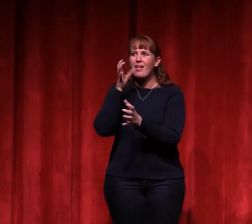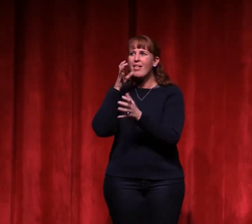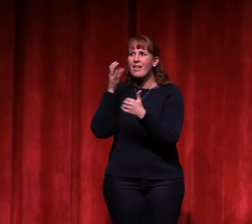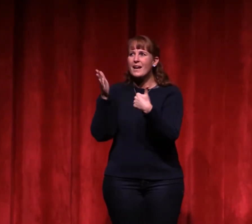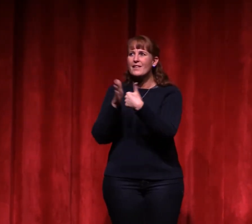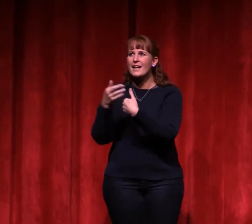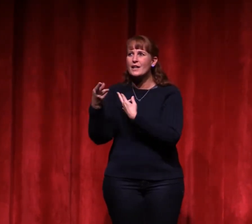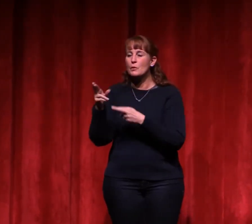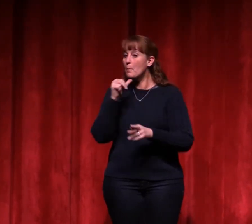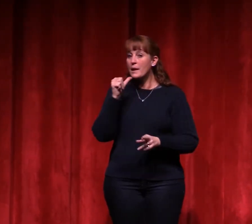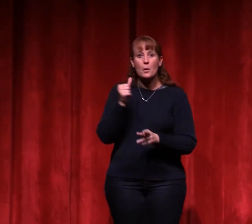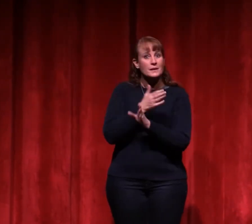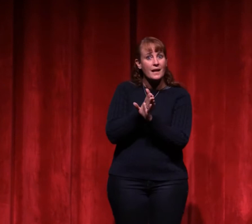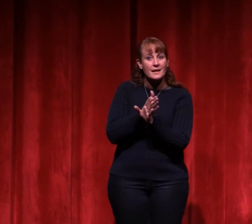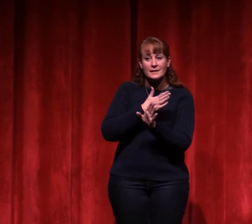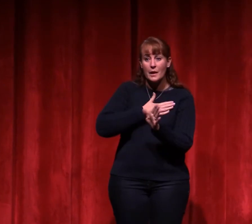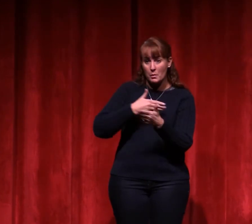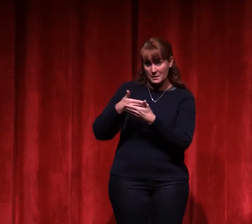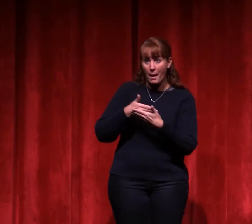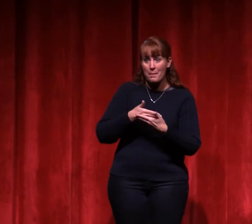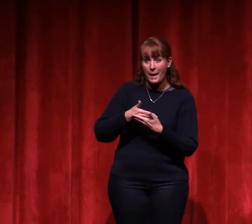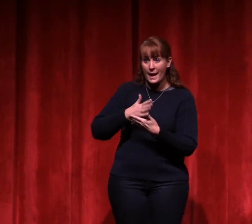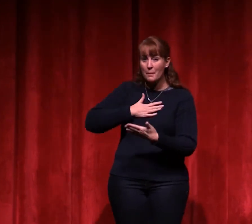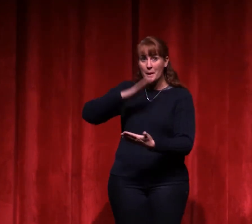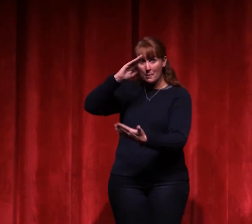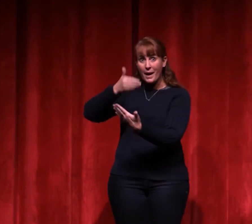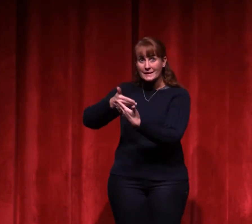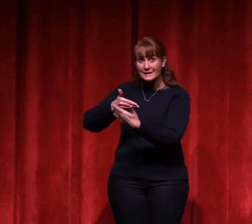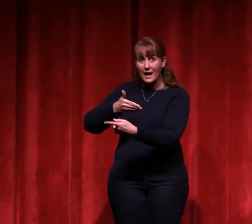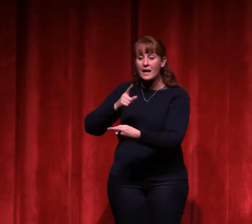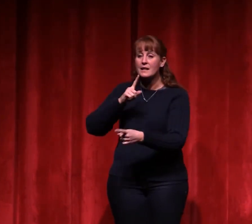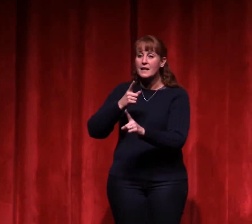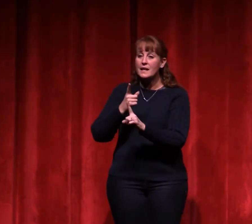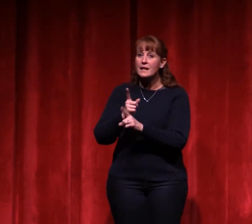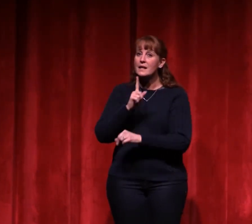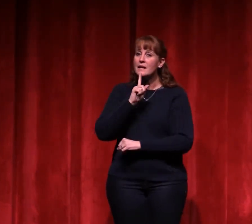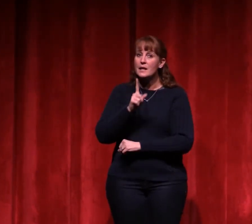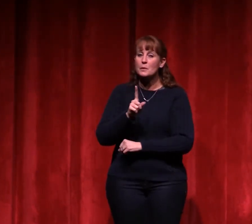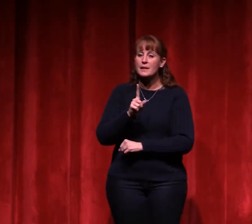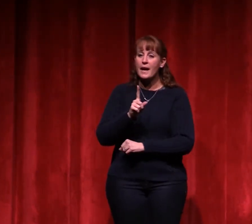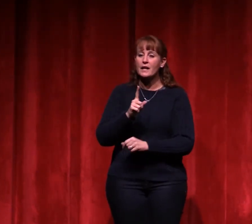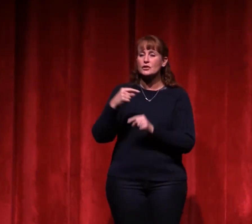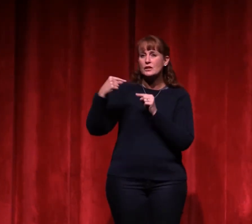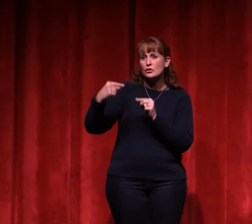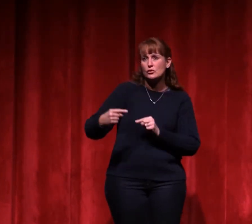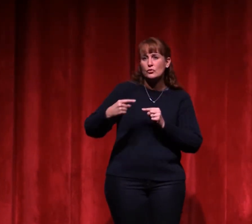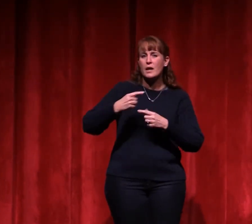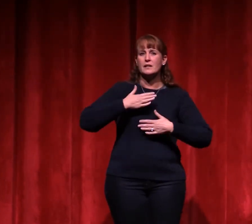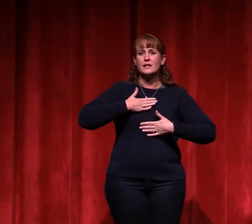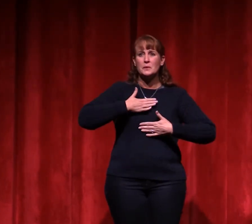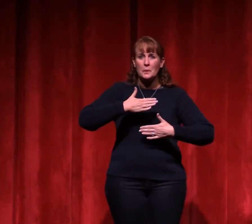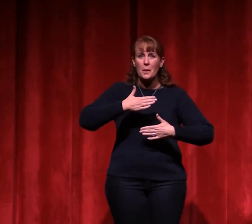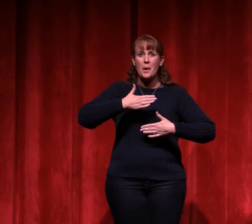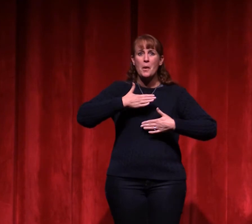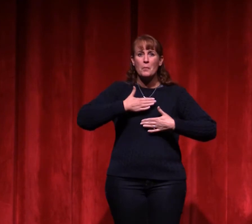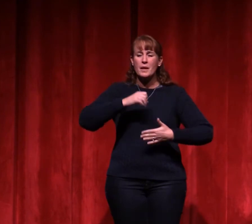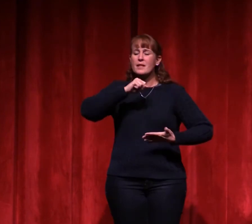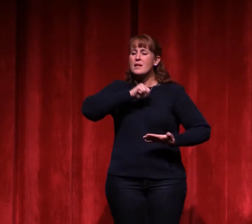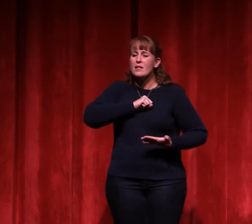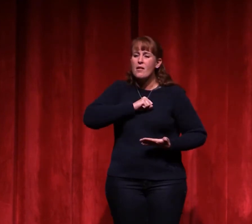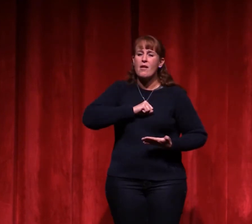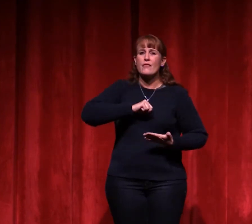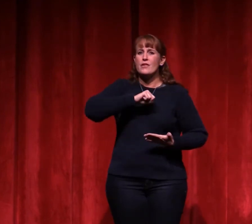it was not a seal, it was my baby, my son. He was actually struggling to breathe and